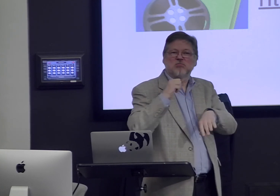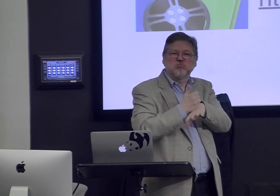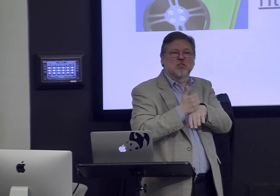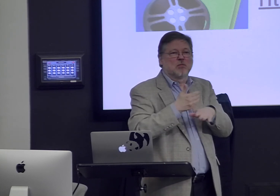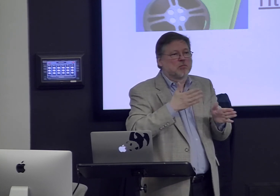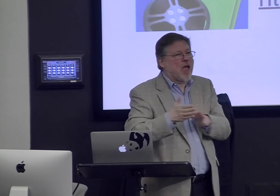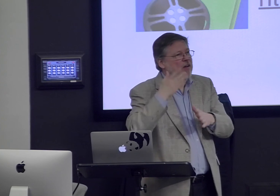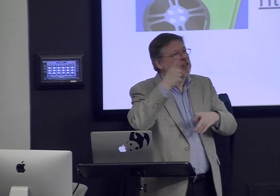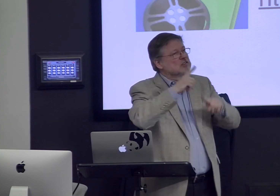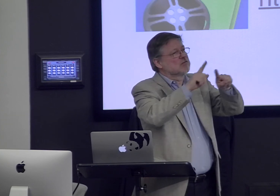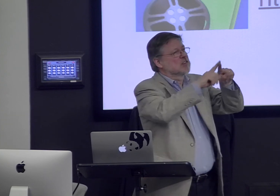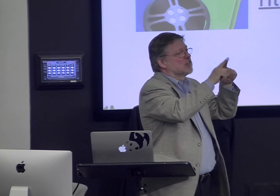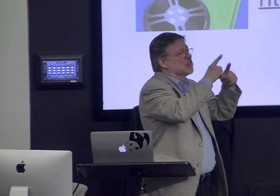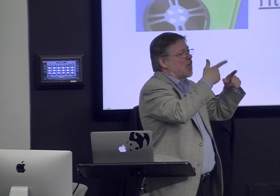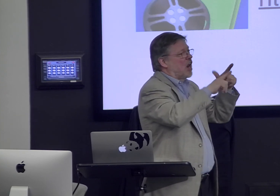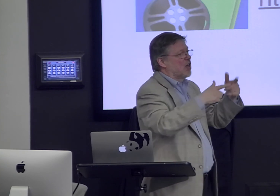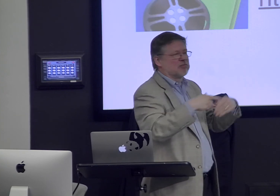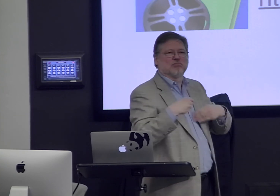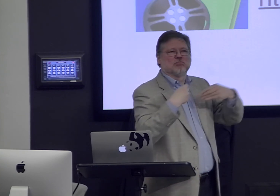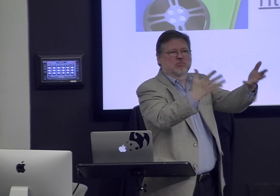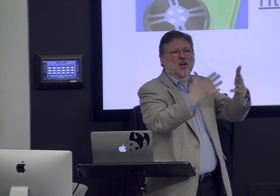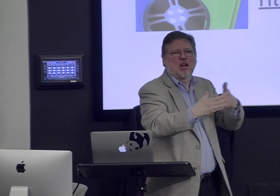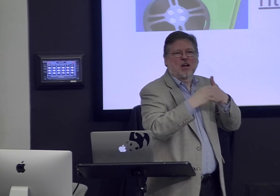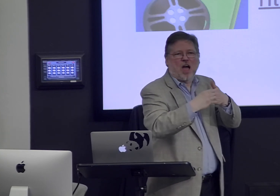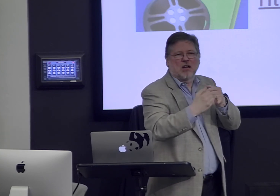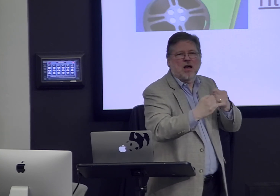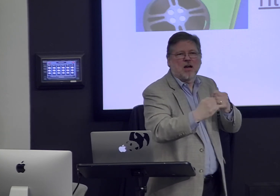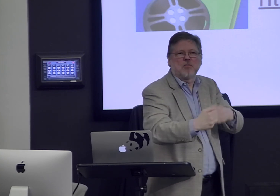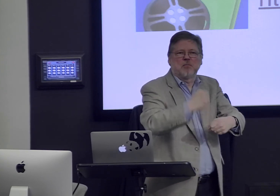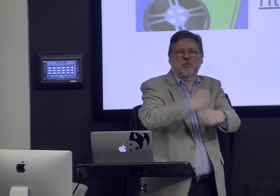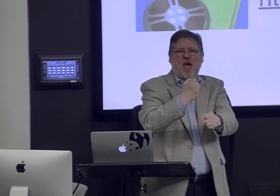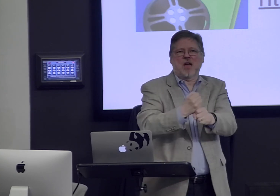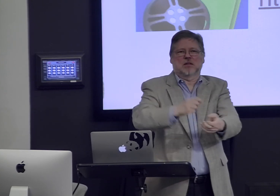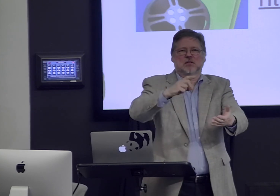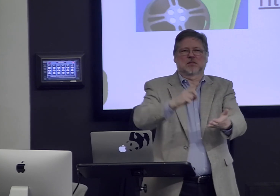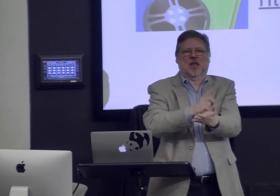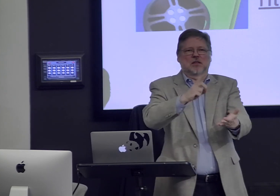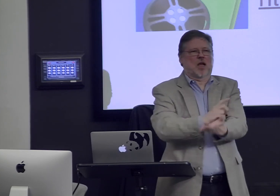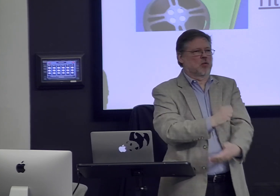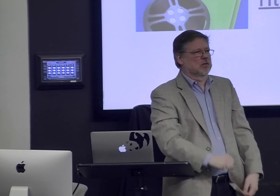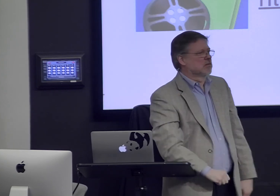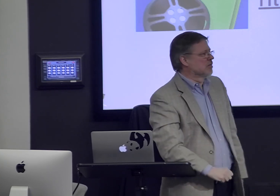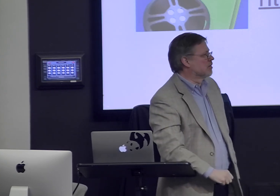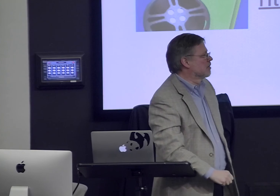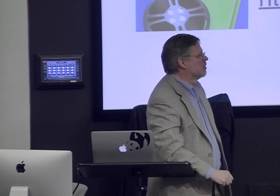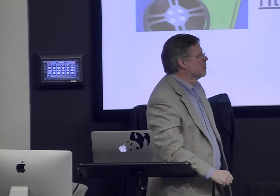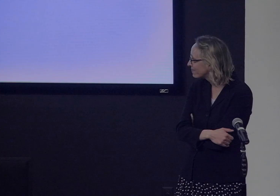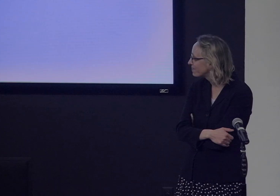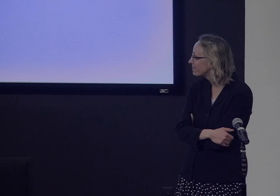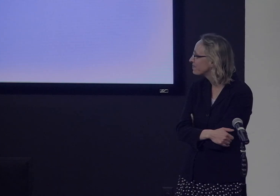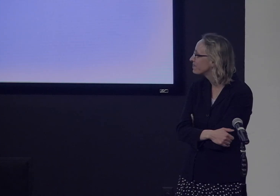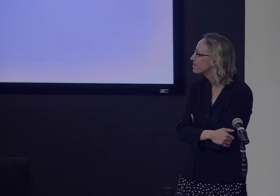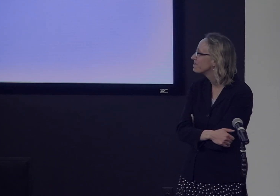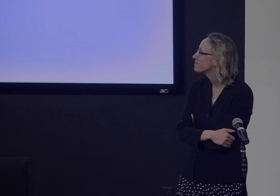think another sort of dangerous way of thinking is to make